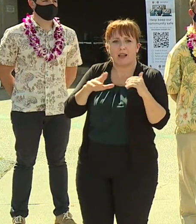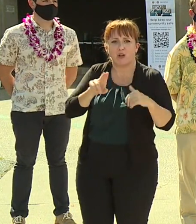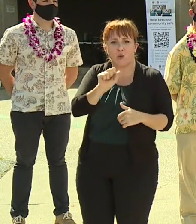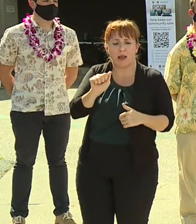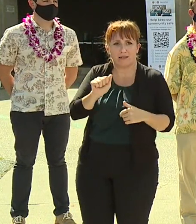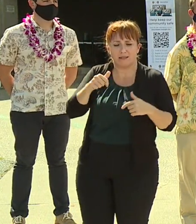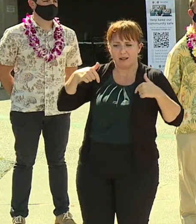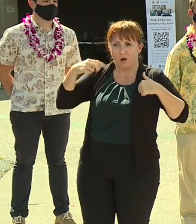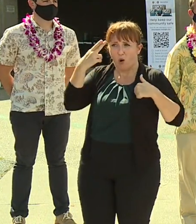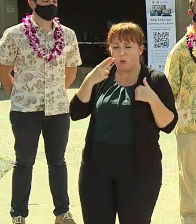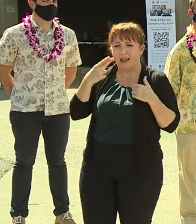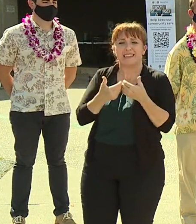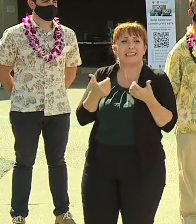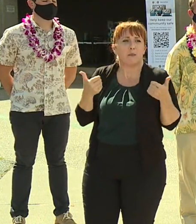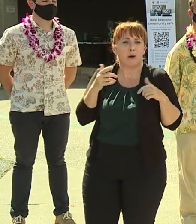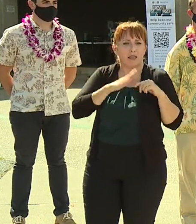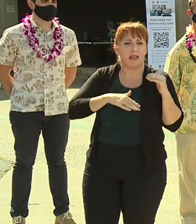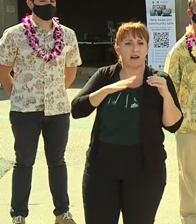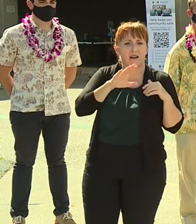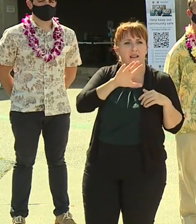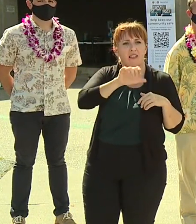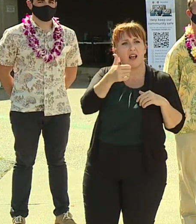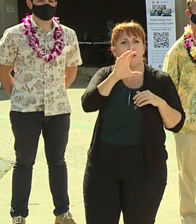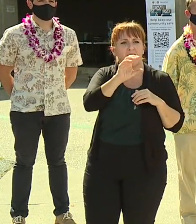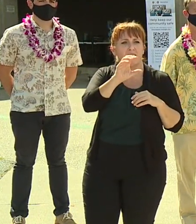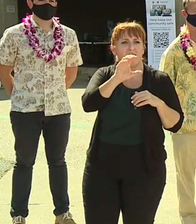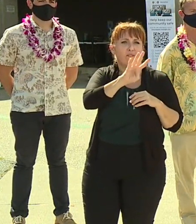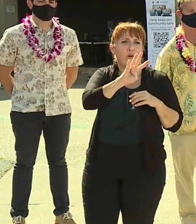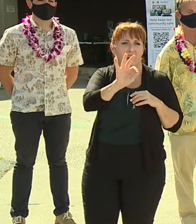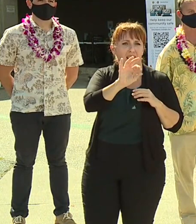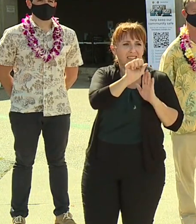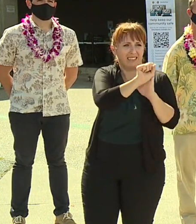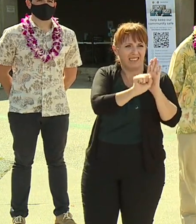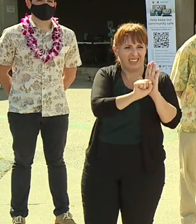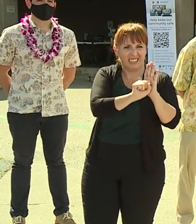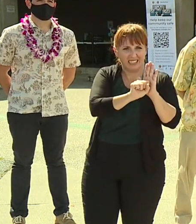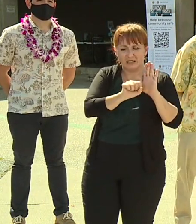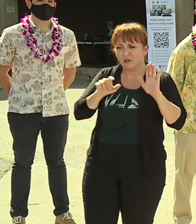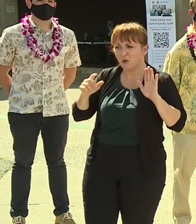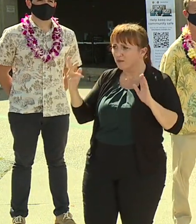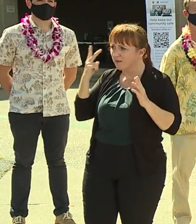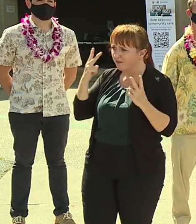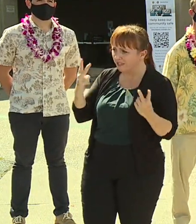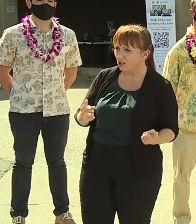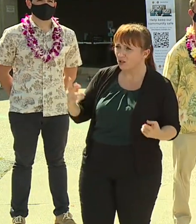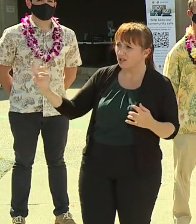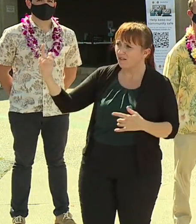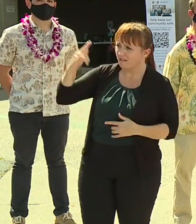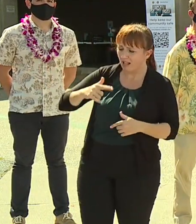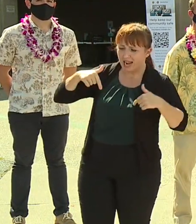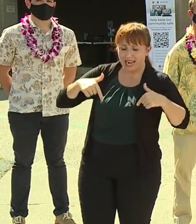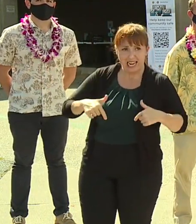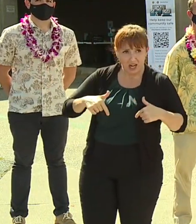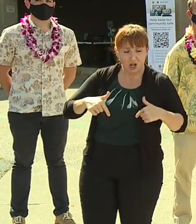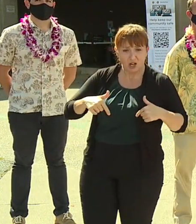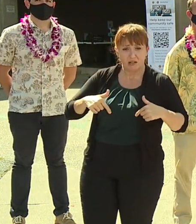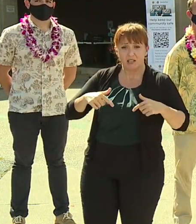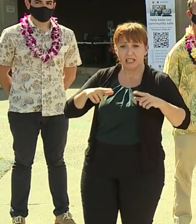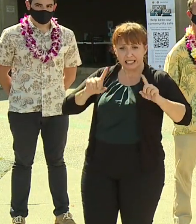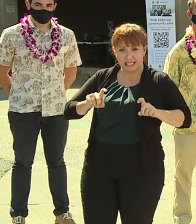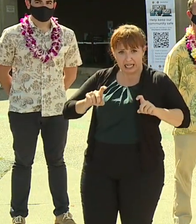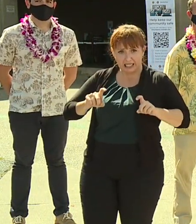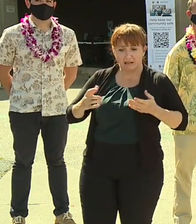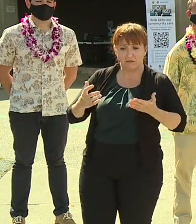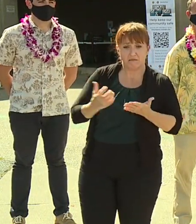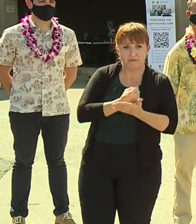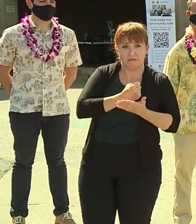and hopefully be able to get travelers who come to Hawaii to be able to get tested and return to Japan without quarantine. Thank you very much.